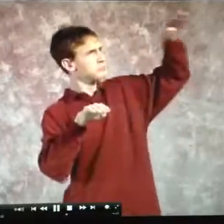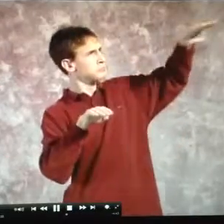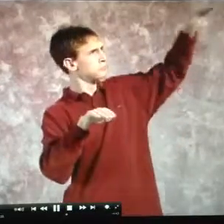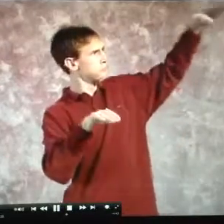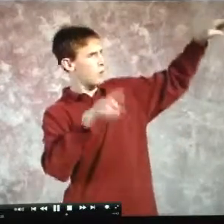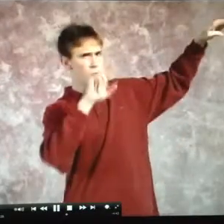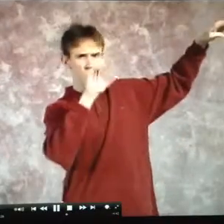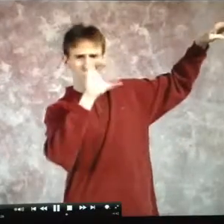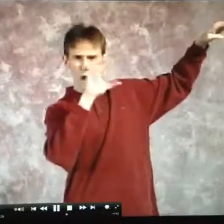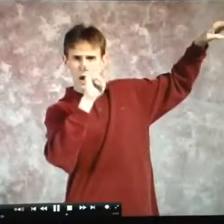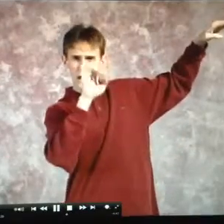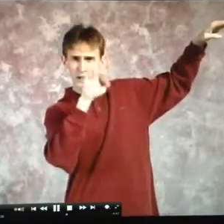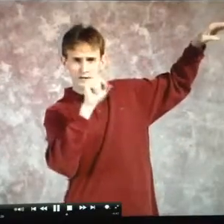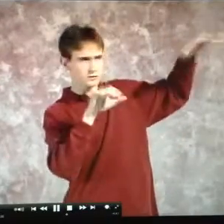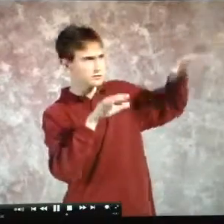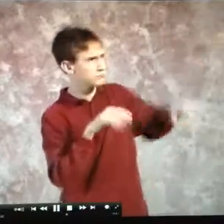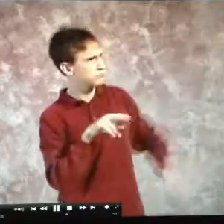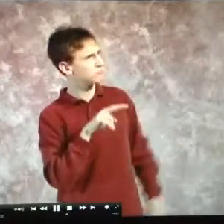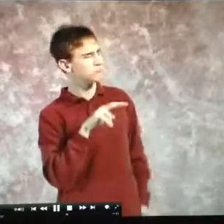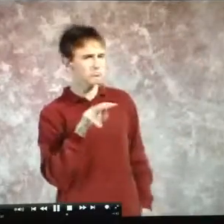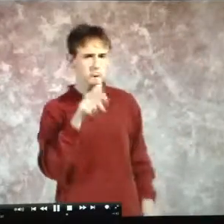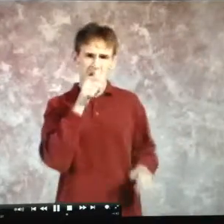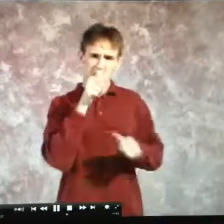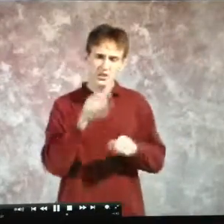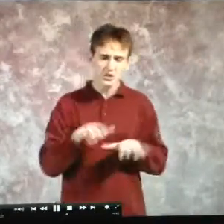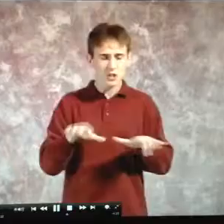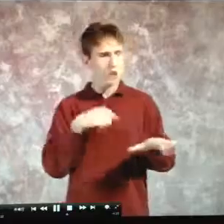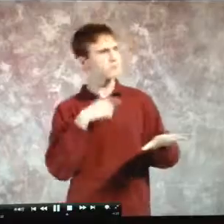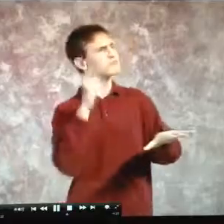then you had the mountains, the Rockies on the other side.